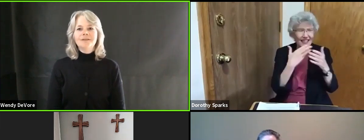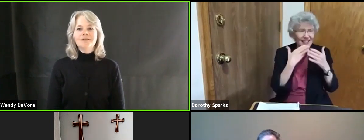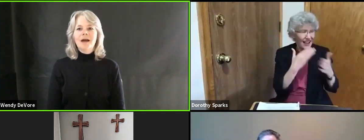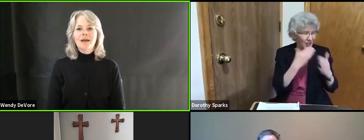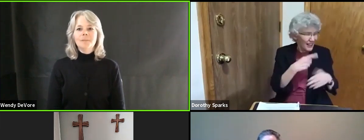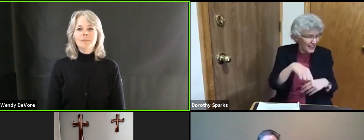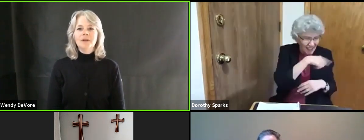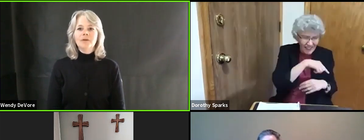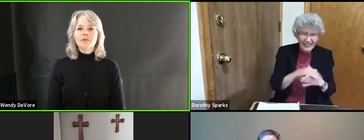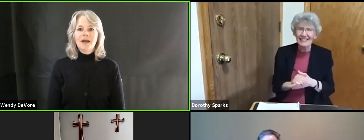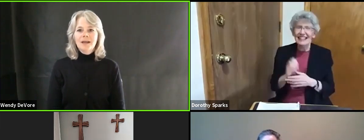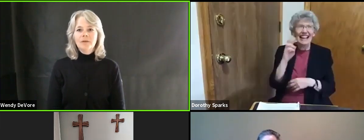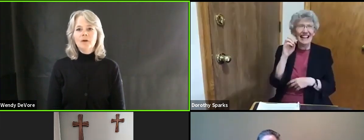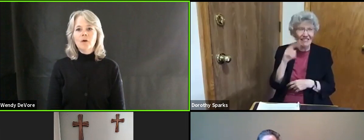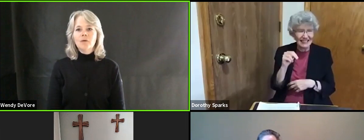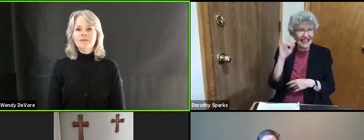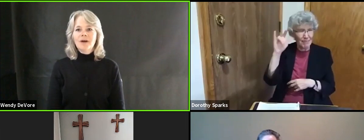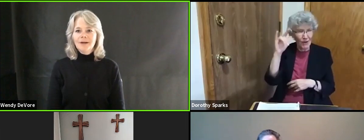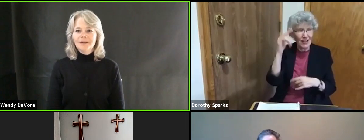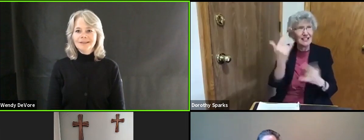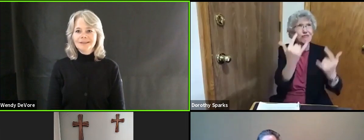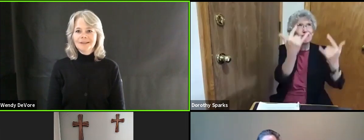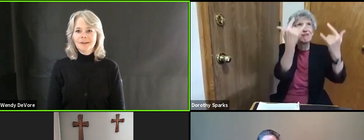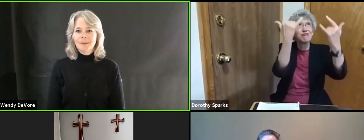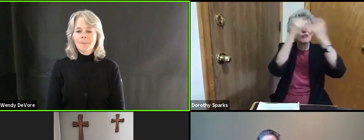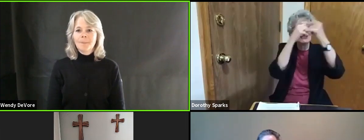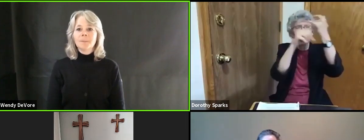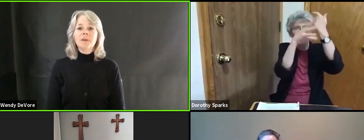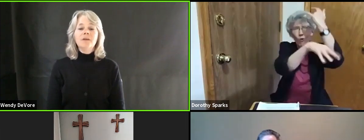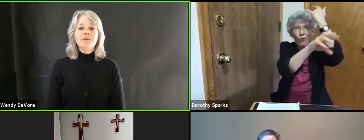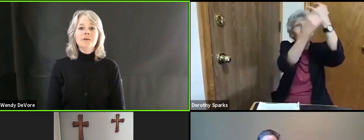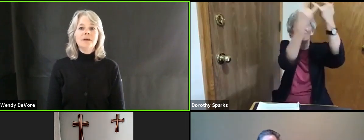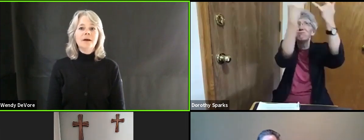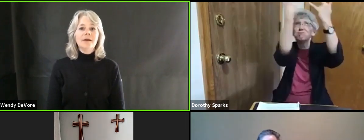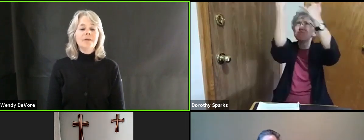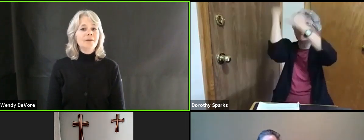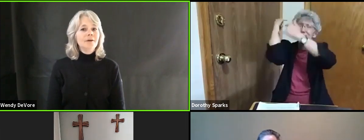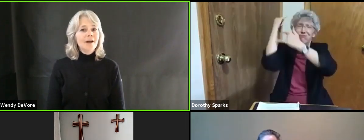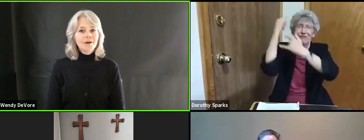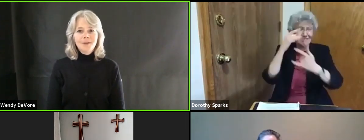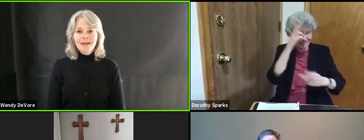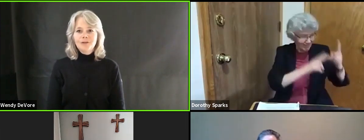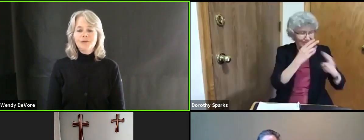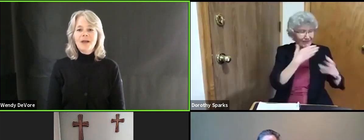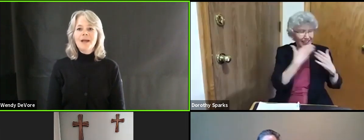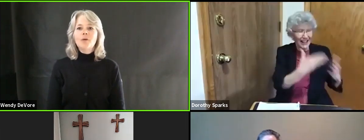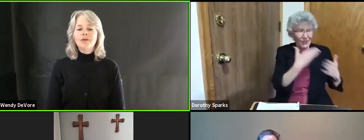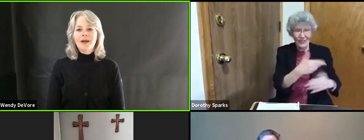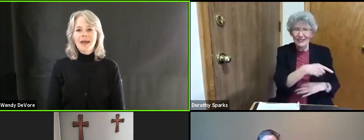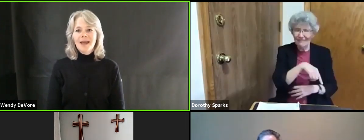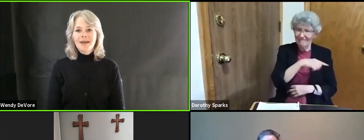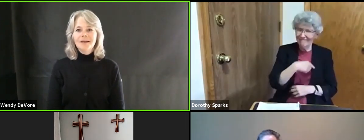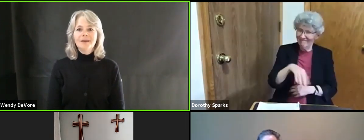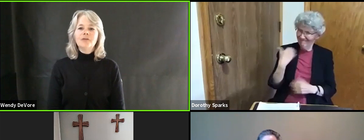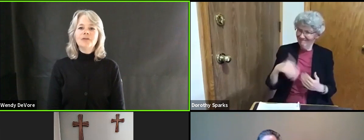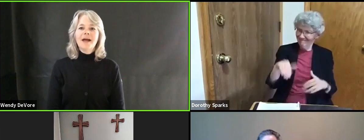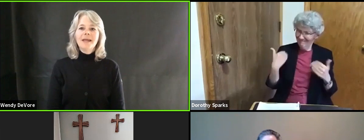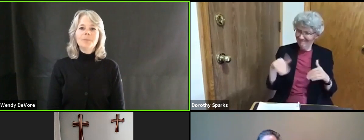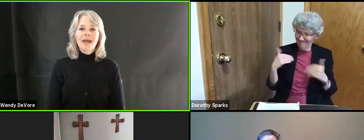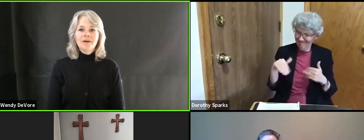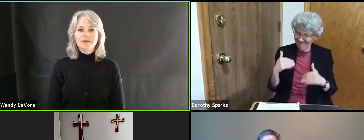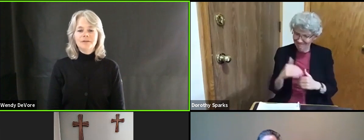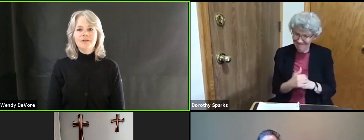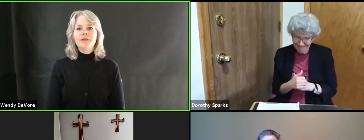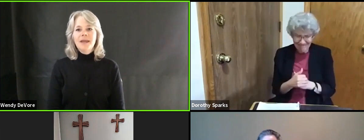providing during this time in fighting the COVID virus. Even their airplanes flying overhead,